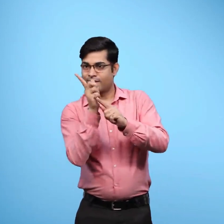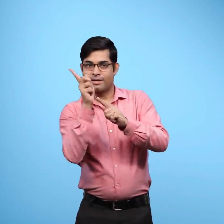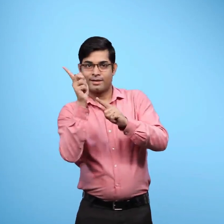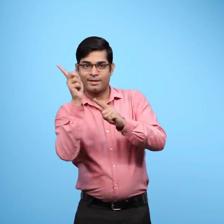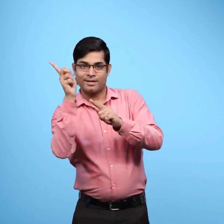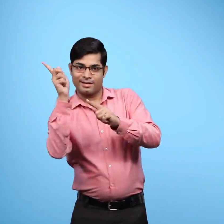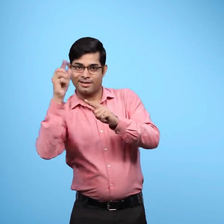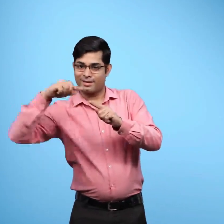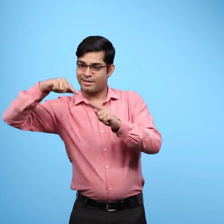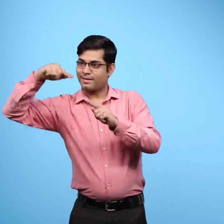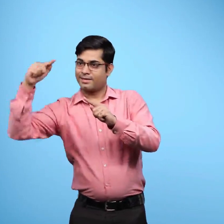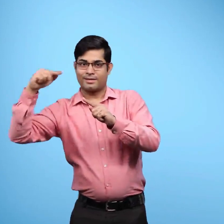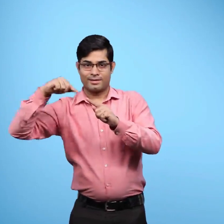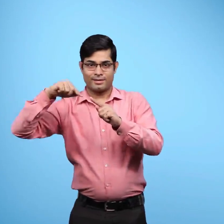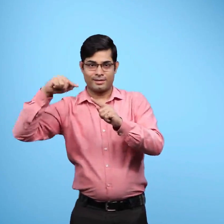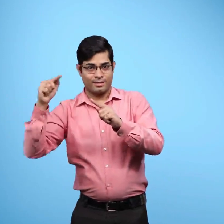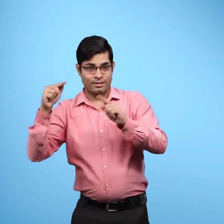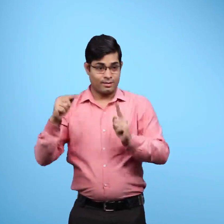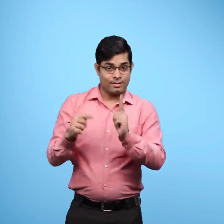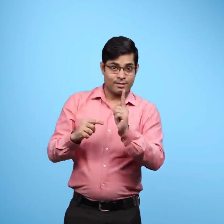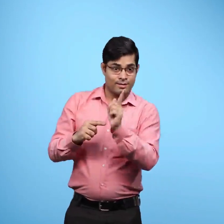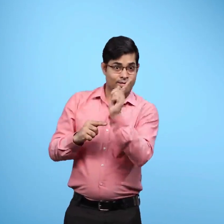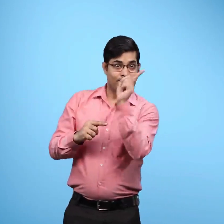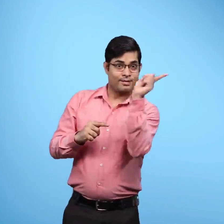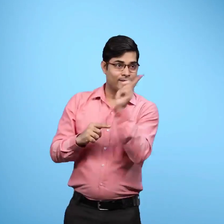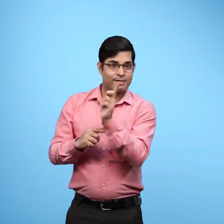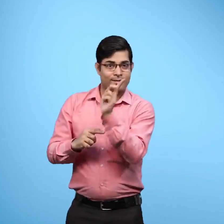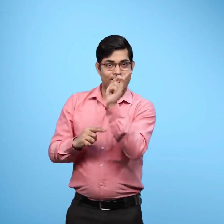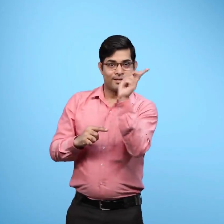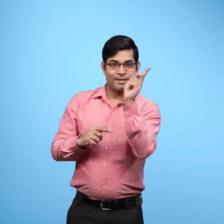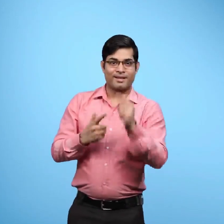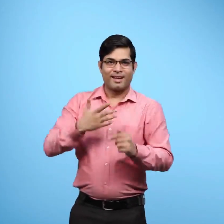on which leaves are shown by tiny slanting lines.